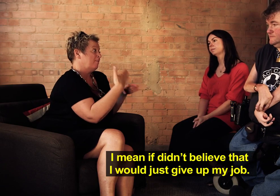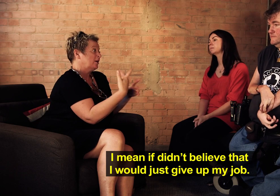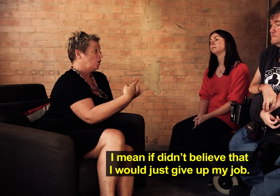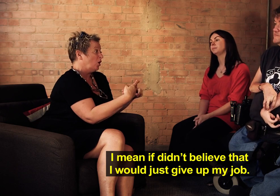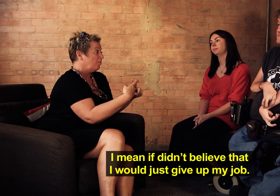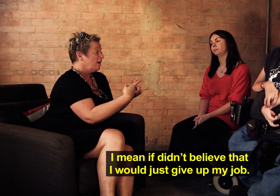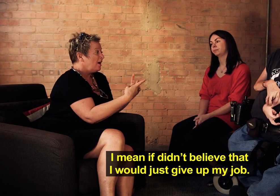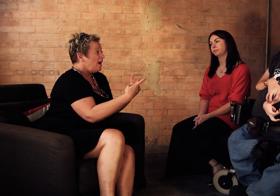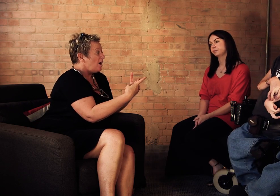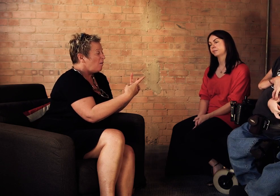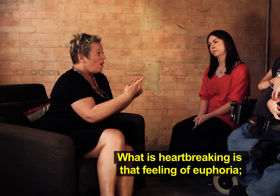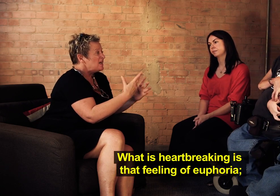up my job. What is